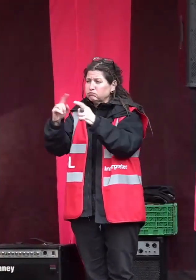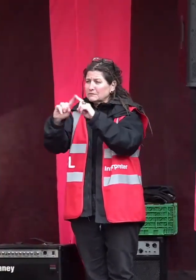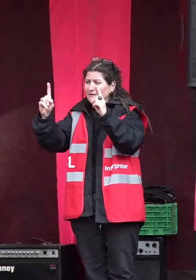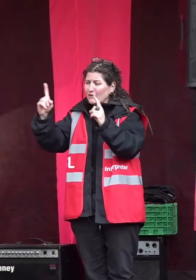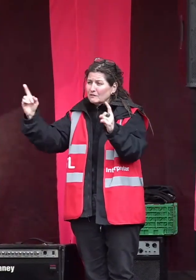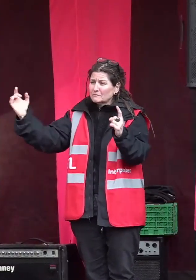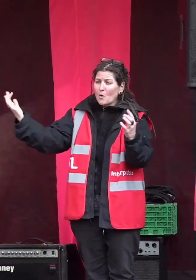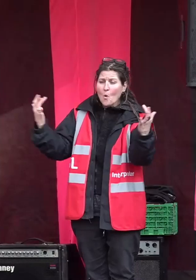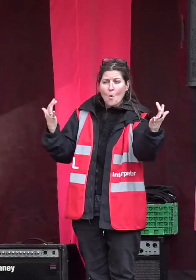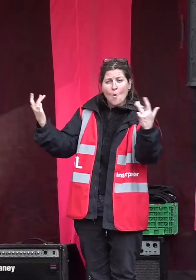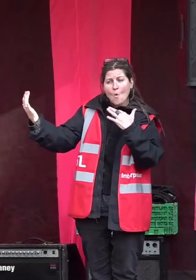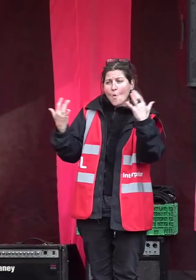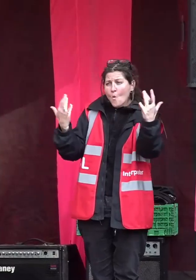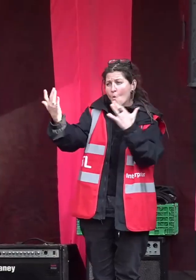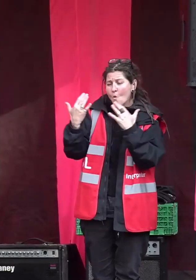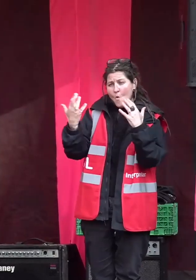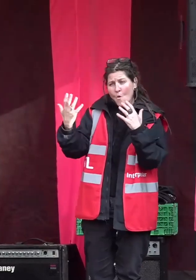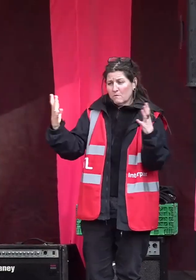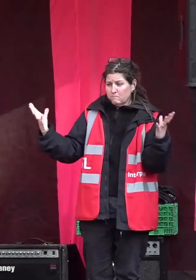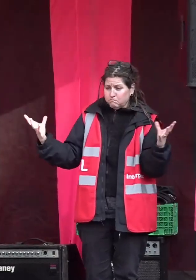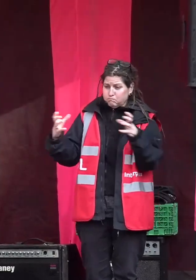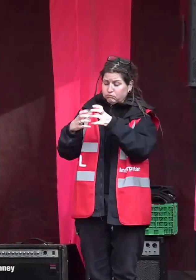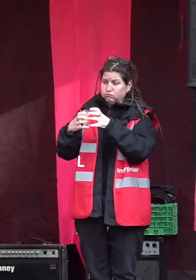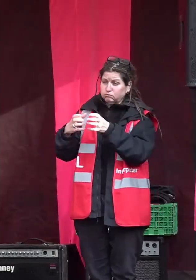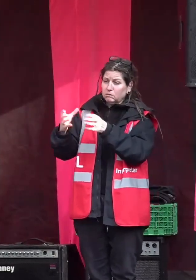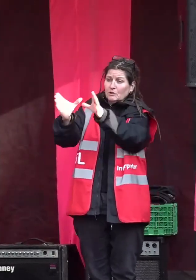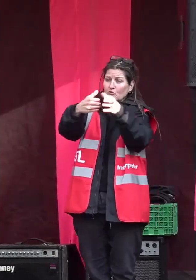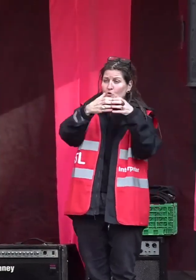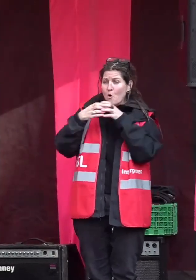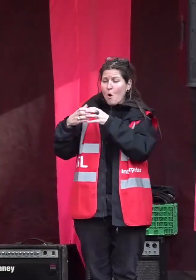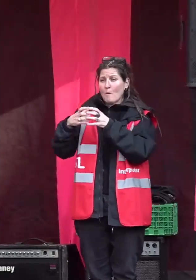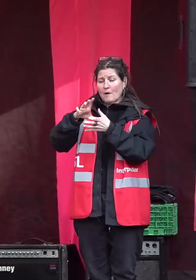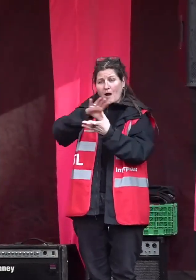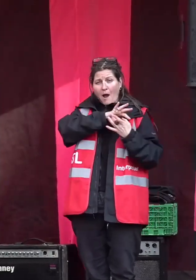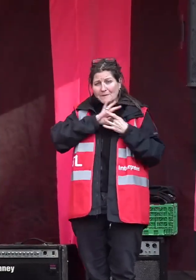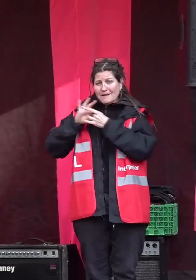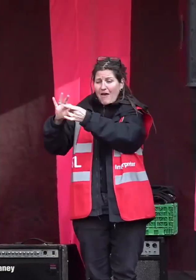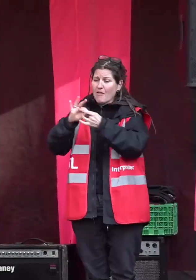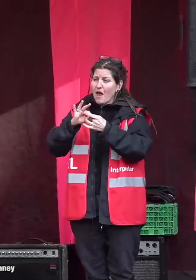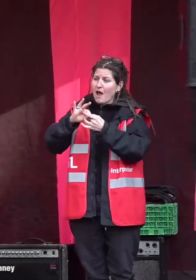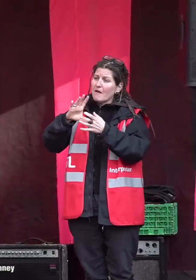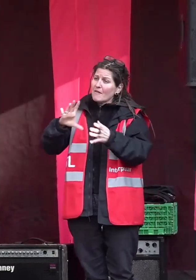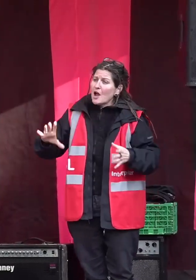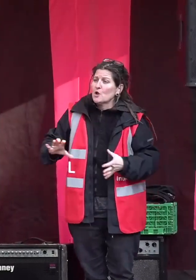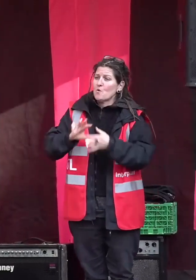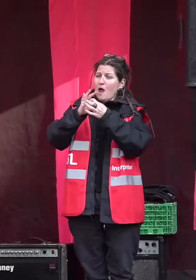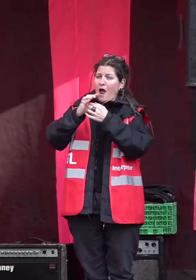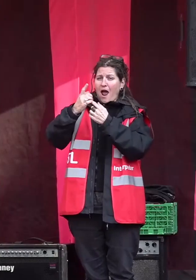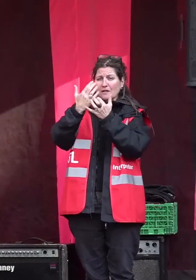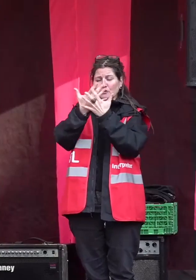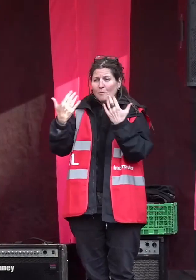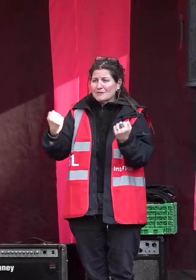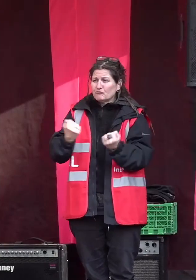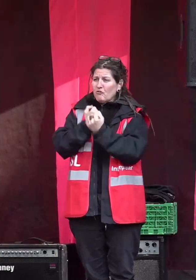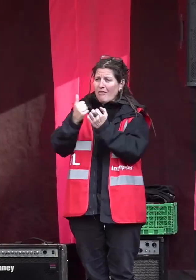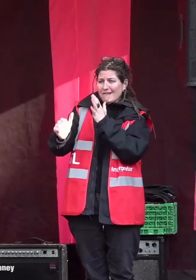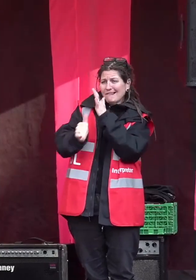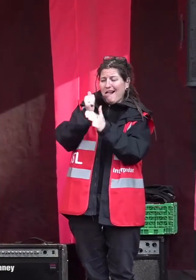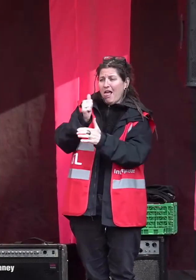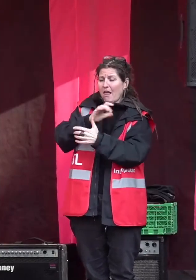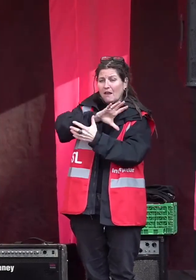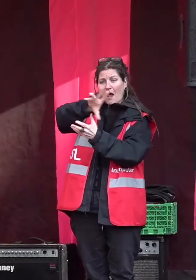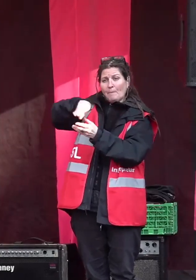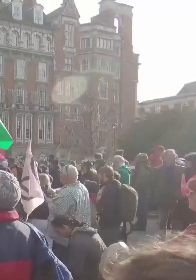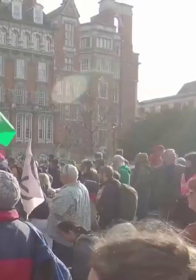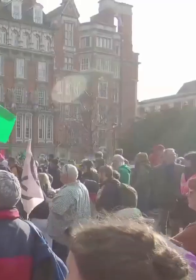own perspective on it, that unites so many strengths and skills that we have. That is the way that we're going to create the movement that can